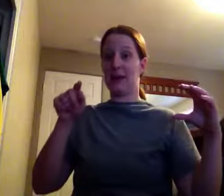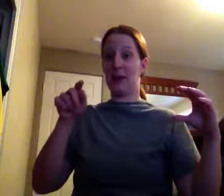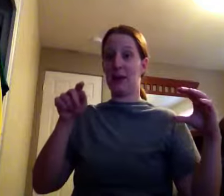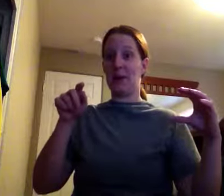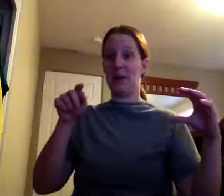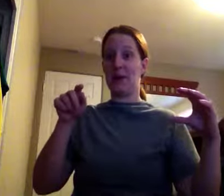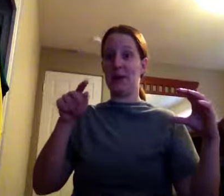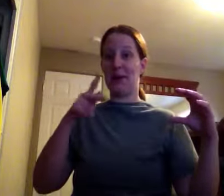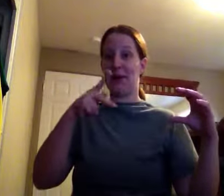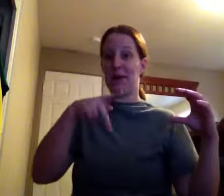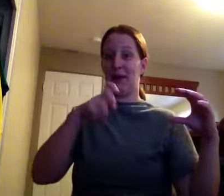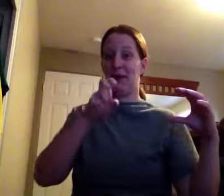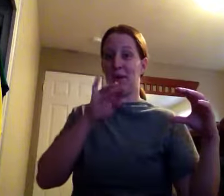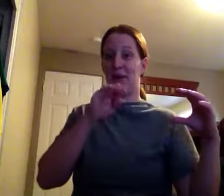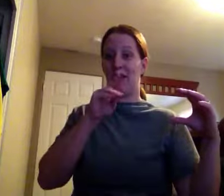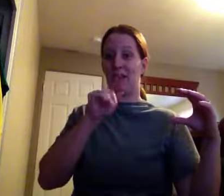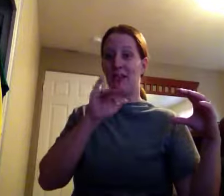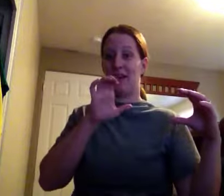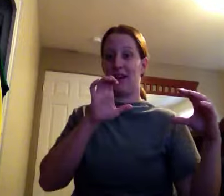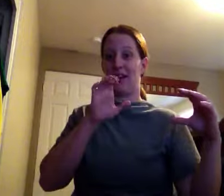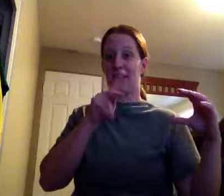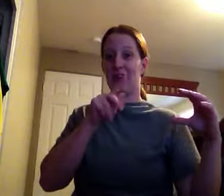have carbon here and hydrogen here.